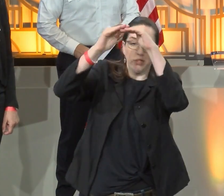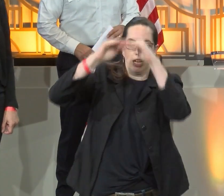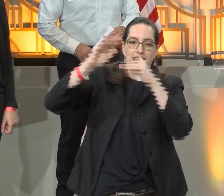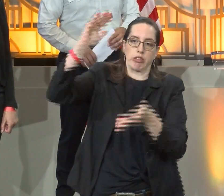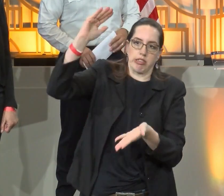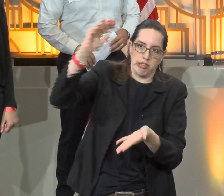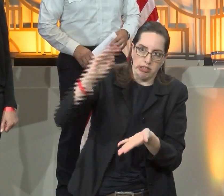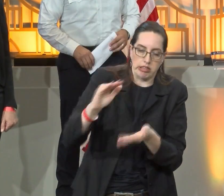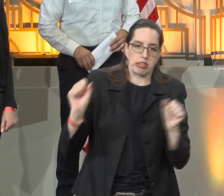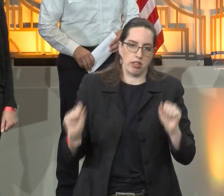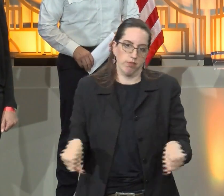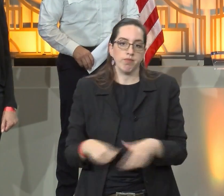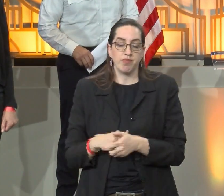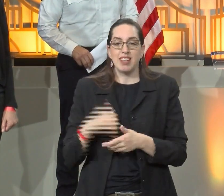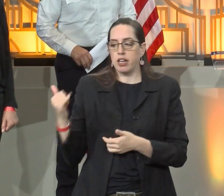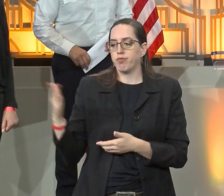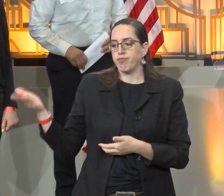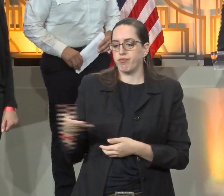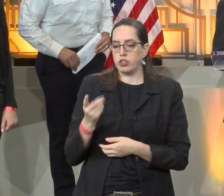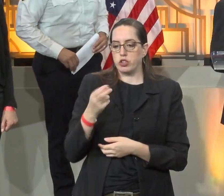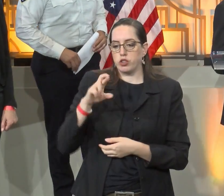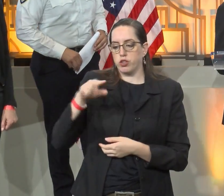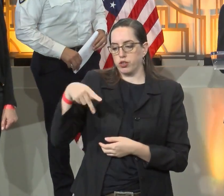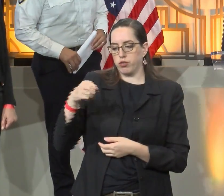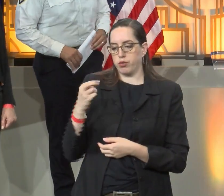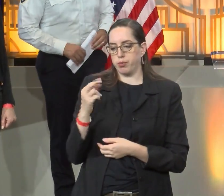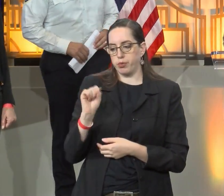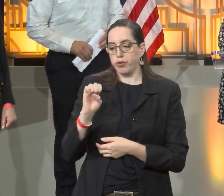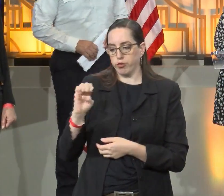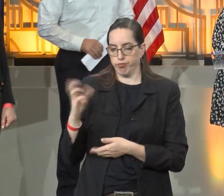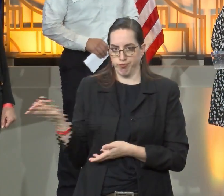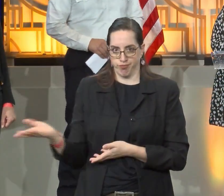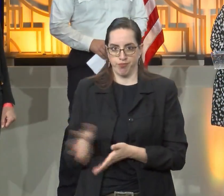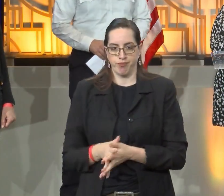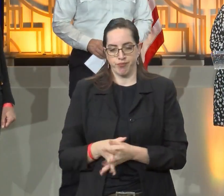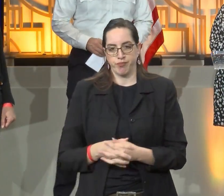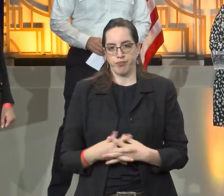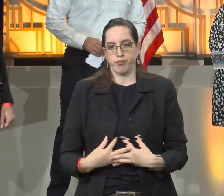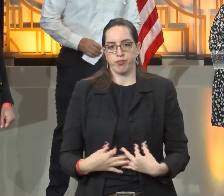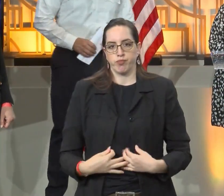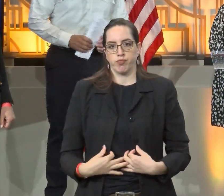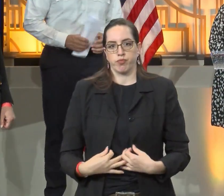virus. Now, let me bring on Dr. Persse to amplify that message. Dr. Persse.